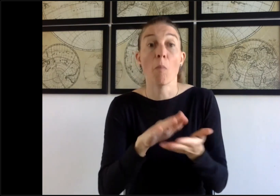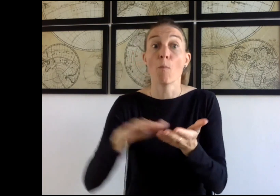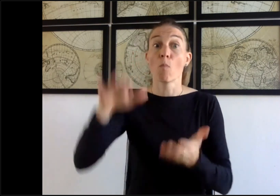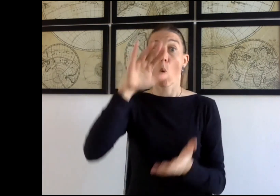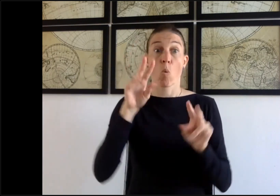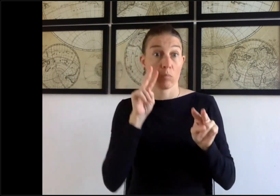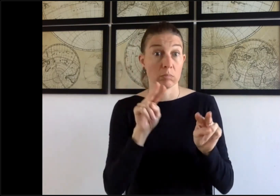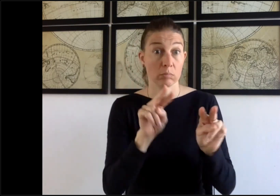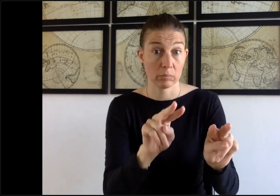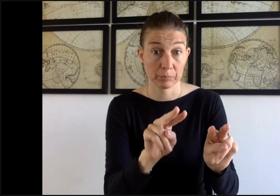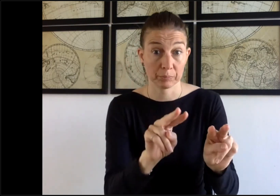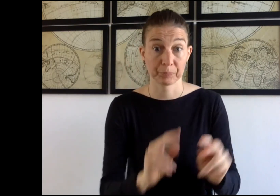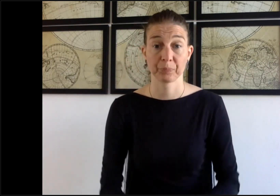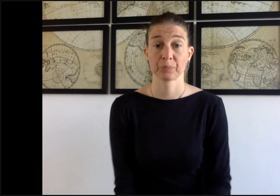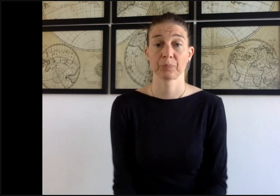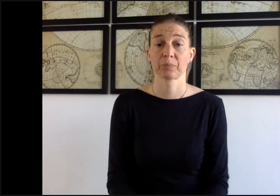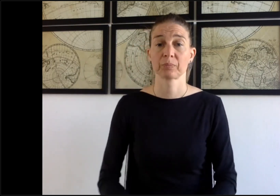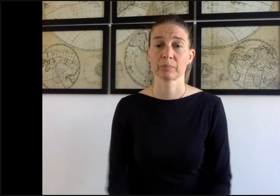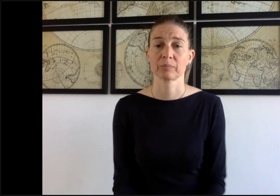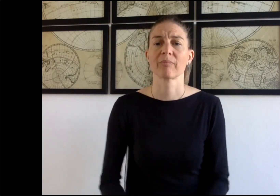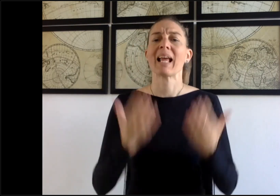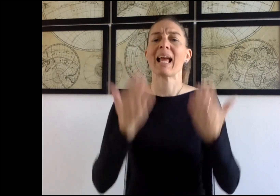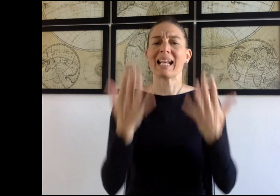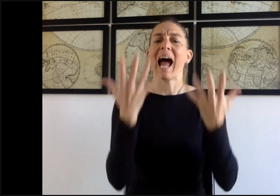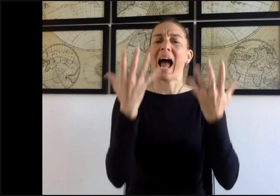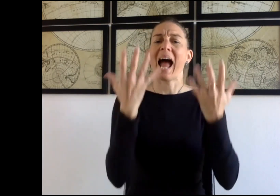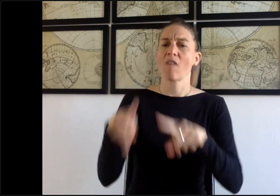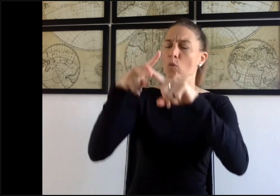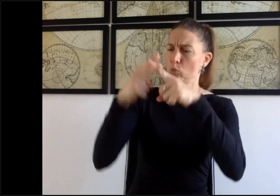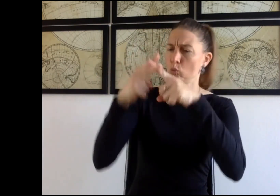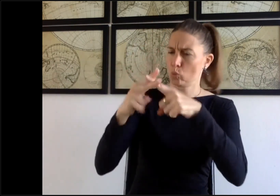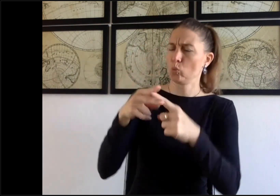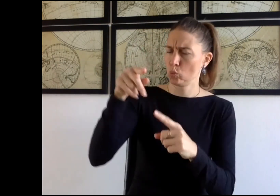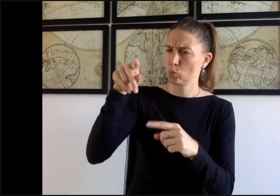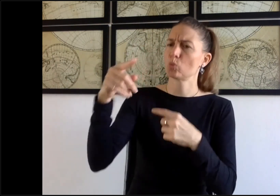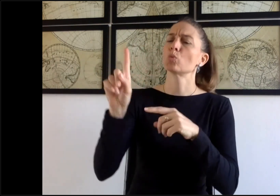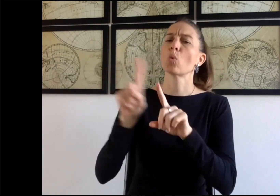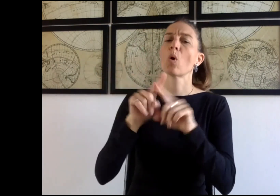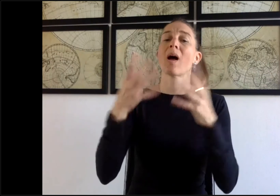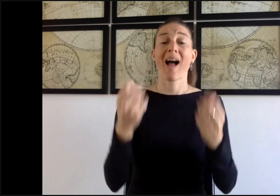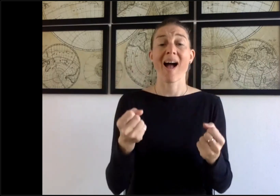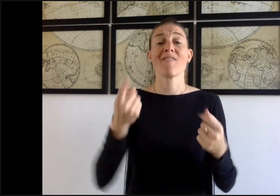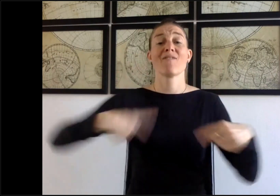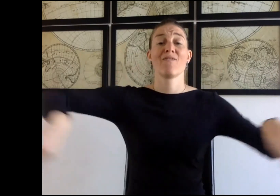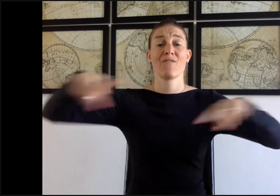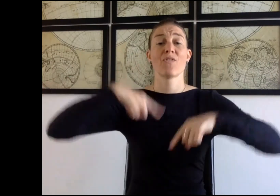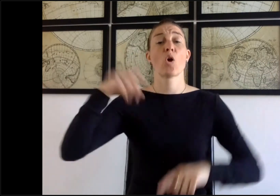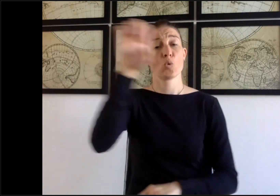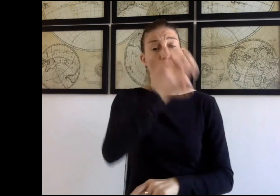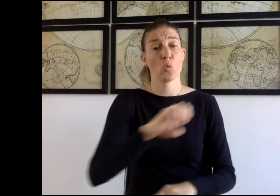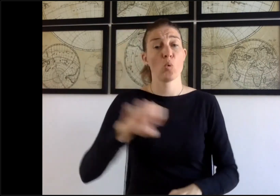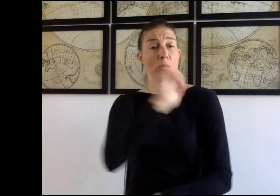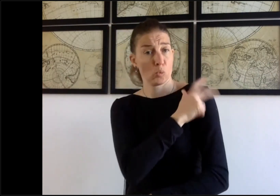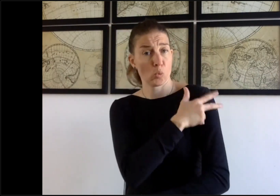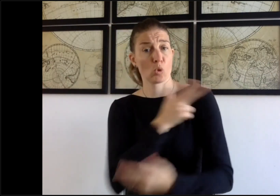start with the European Pillar of Social Rights. This is the overarching agenda of von der